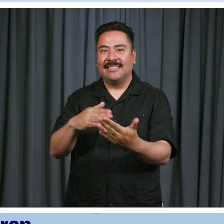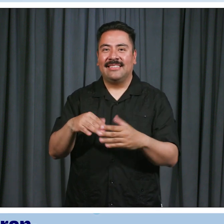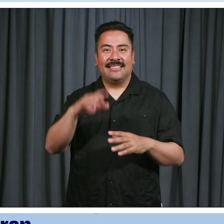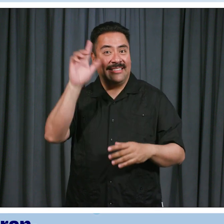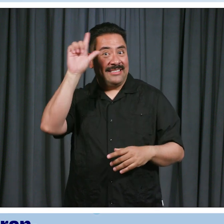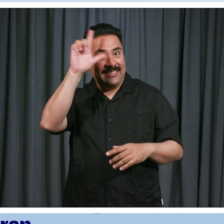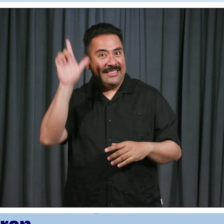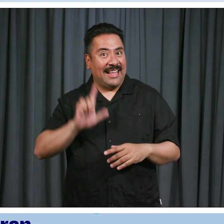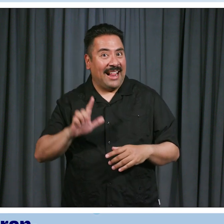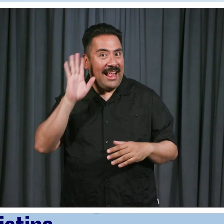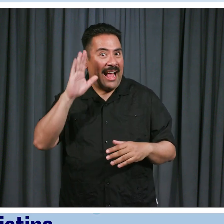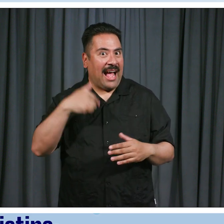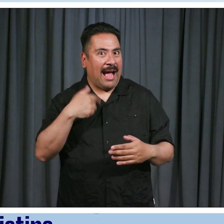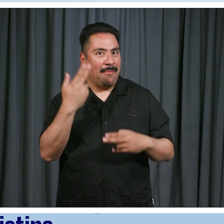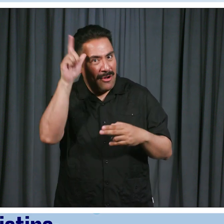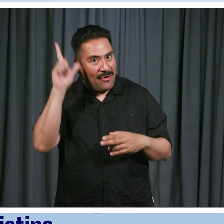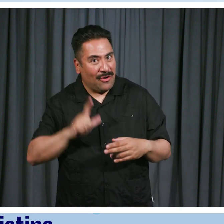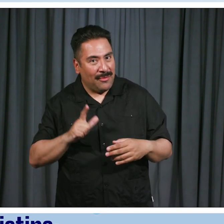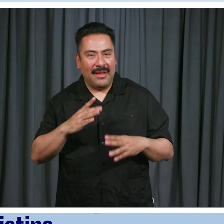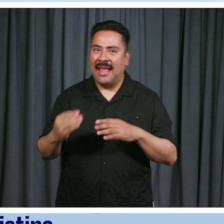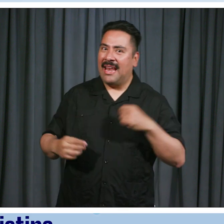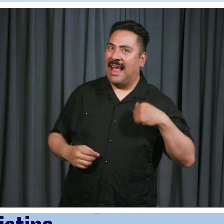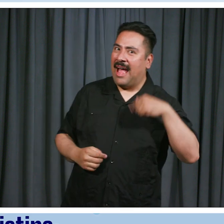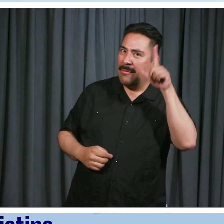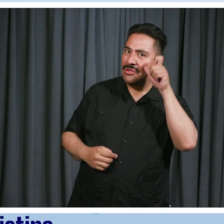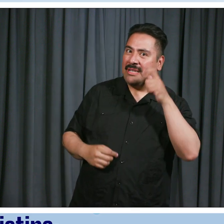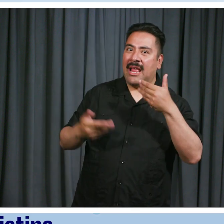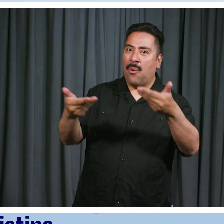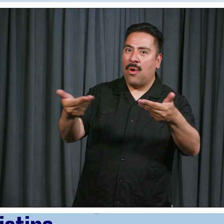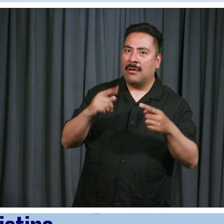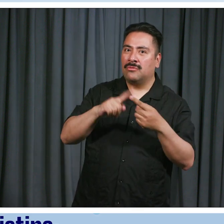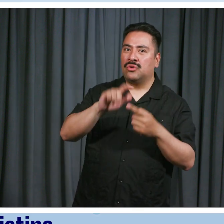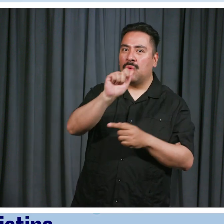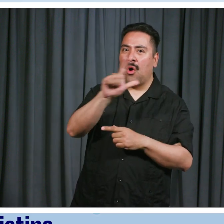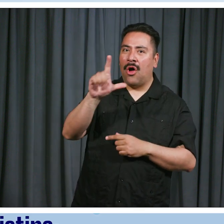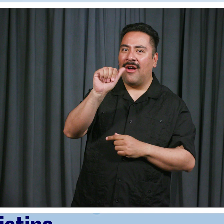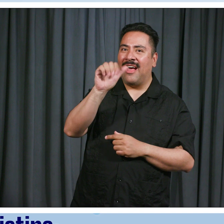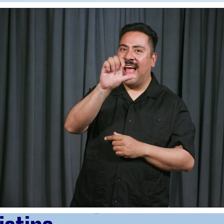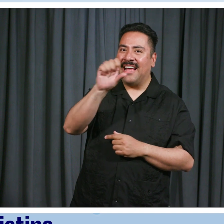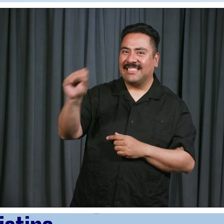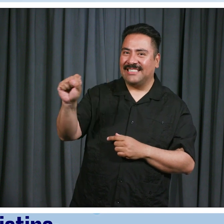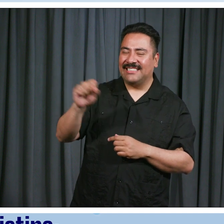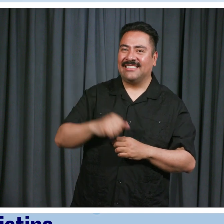Hello, I'm Lauren Huberman. And I'm Christina McLean. Welcome to All Access.